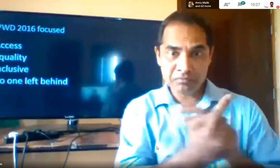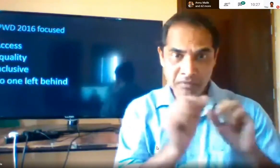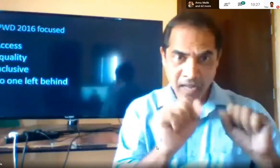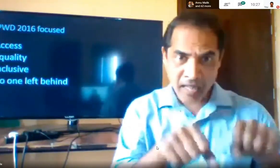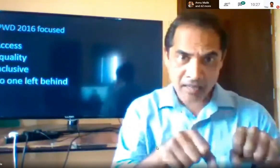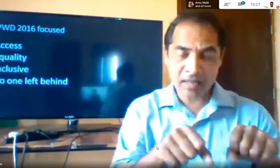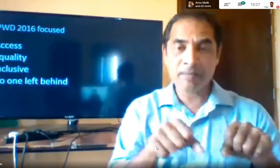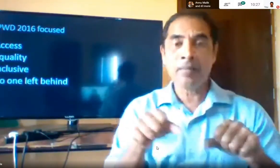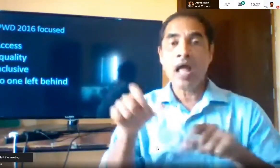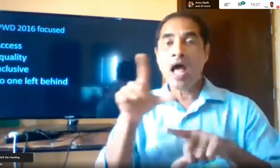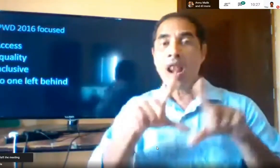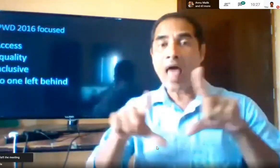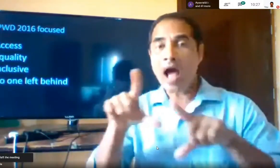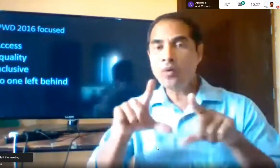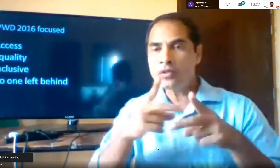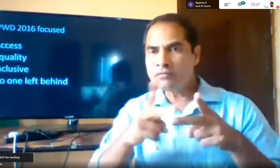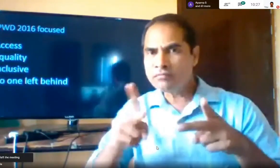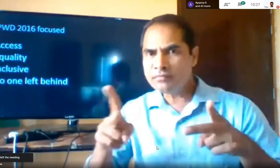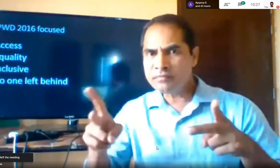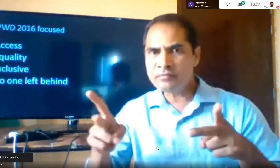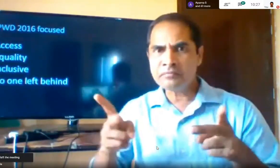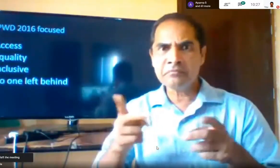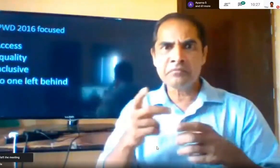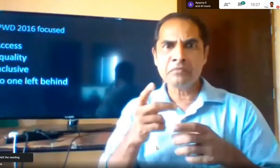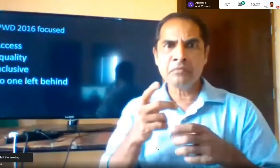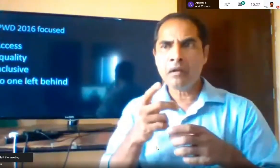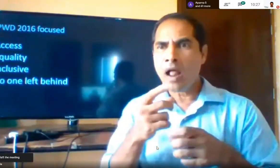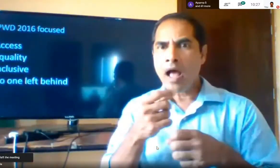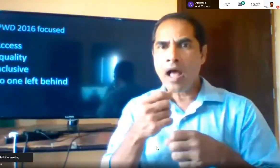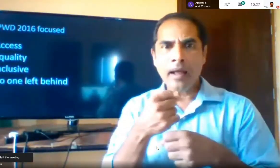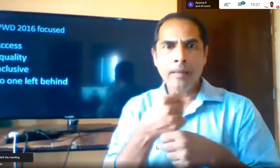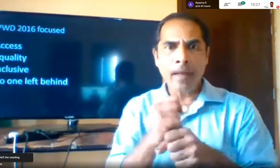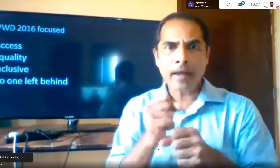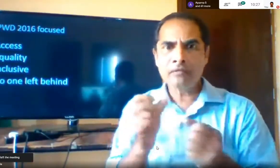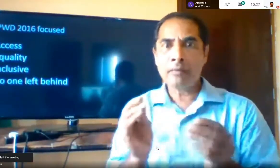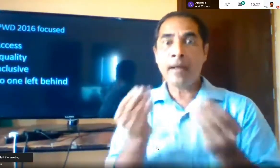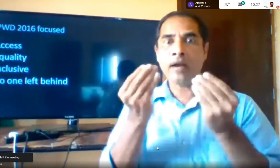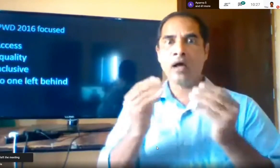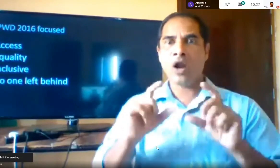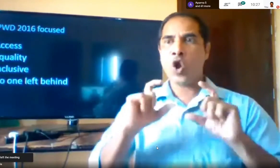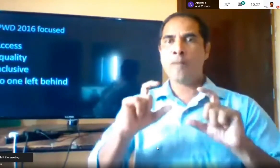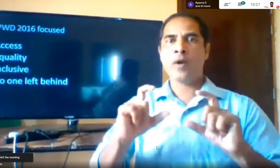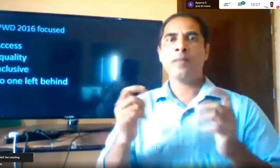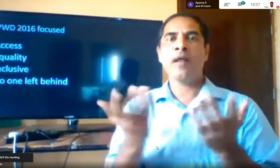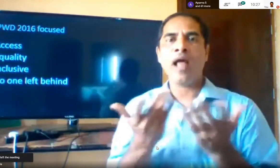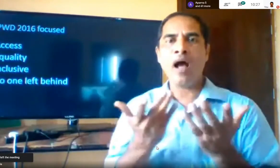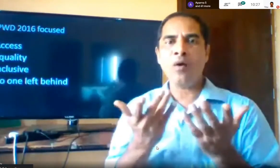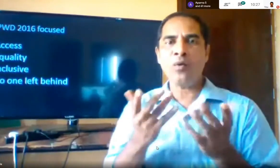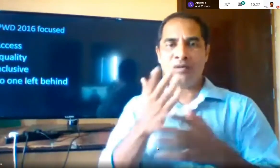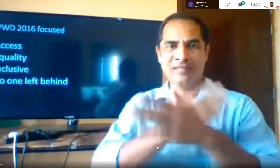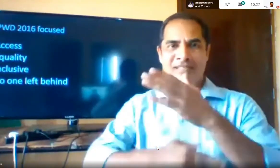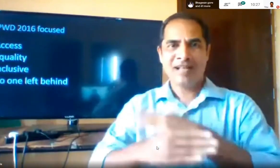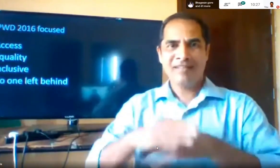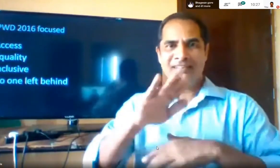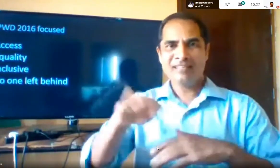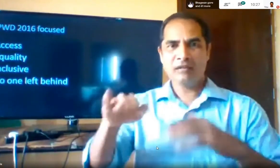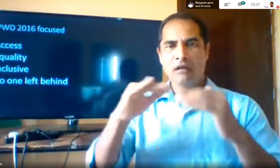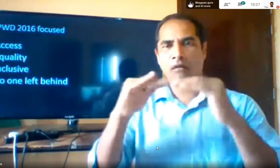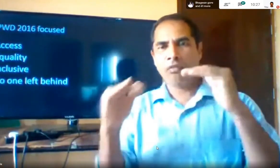So in schools also, everywhere, the importance of the language, everything is focusing and it's getting better also.